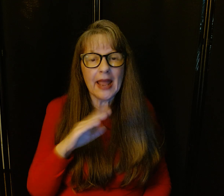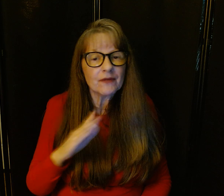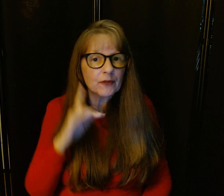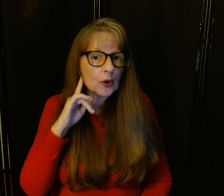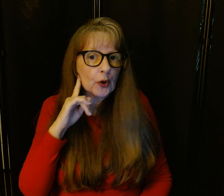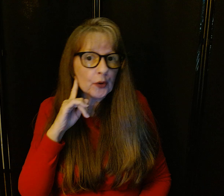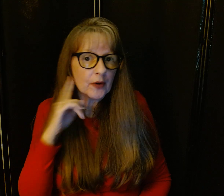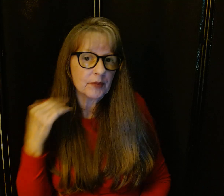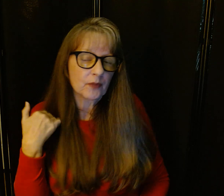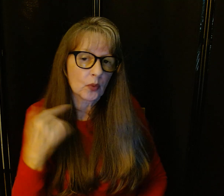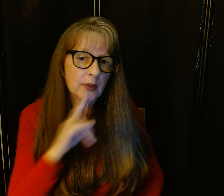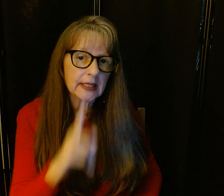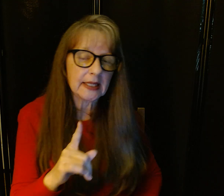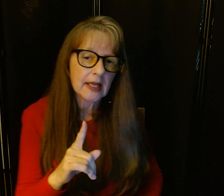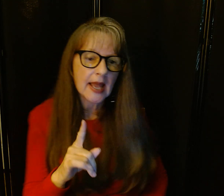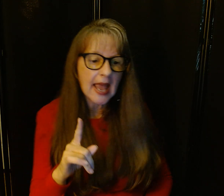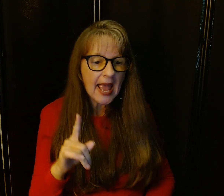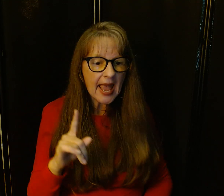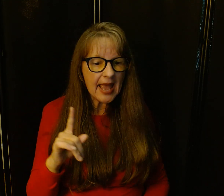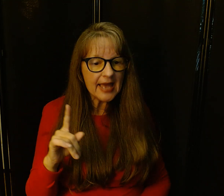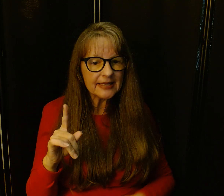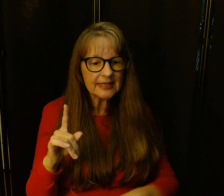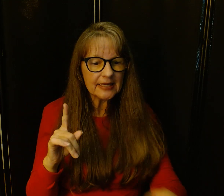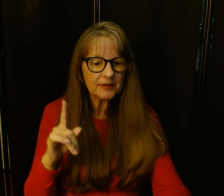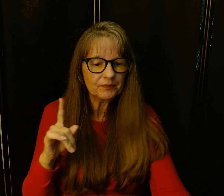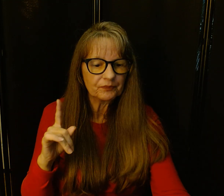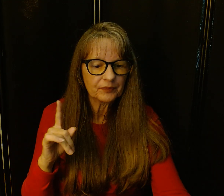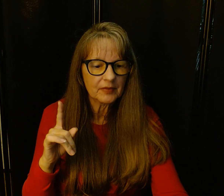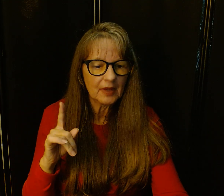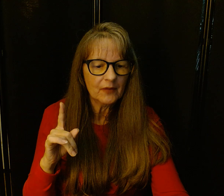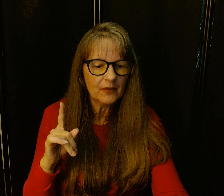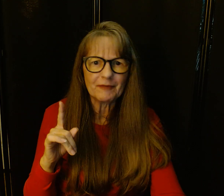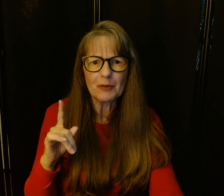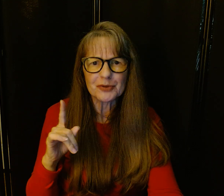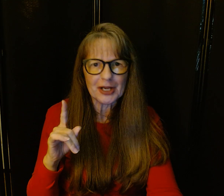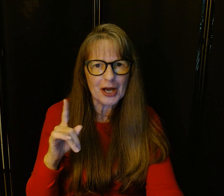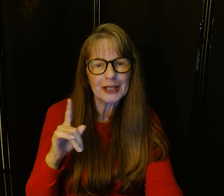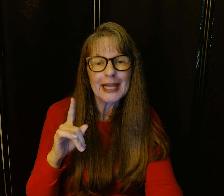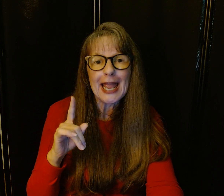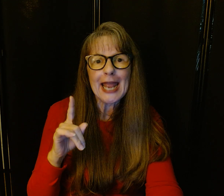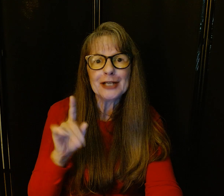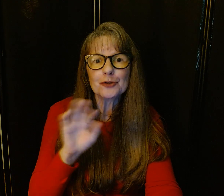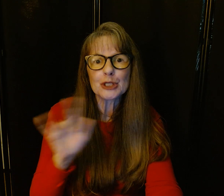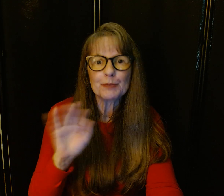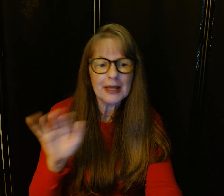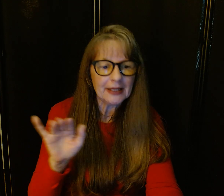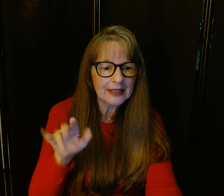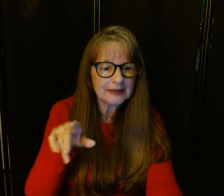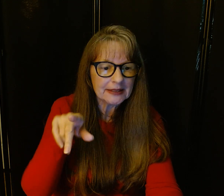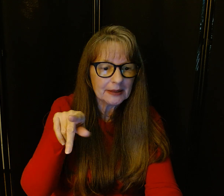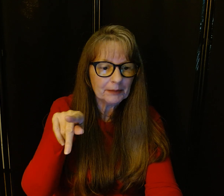never heard of before, really. And my phone will stay on. And you spell it